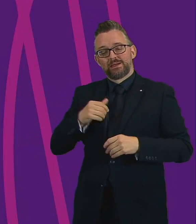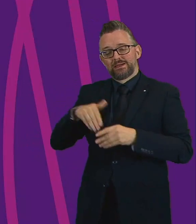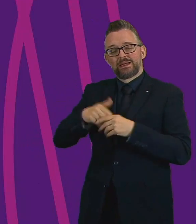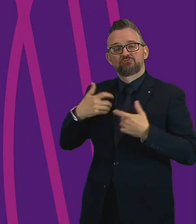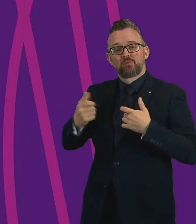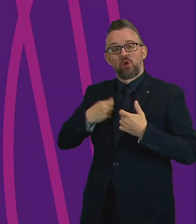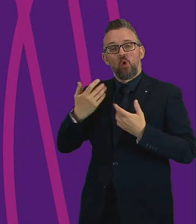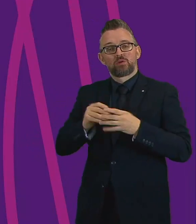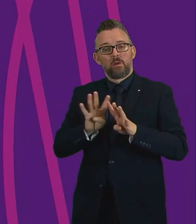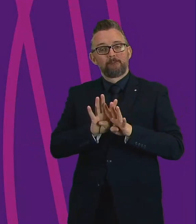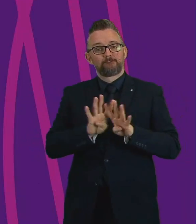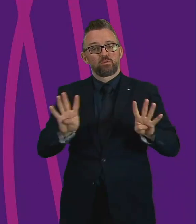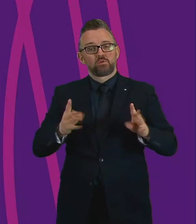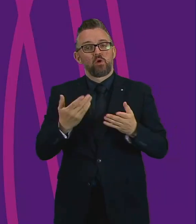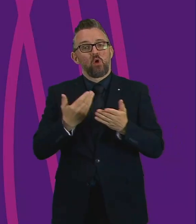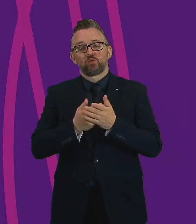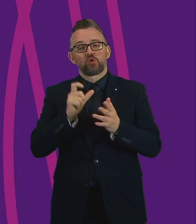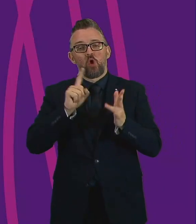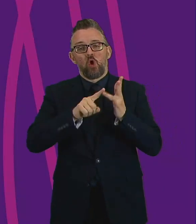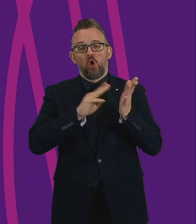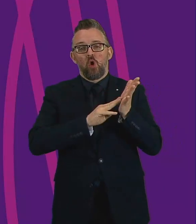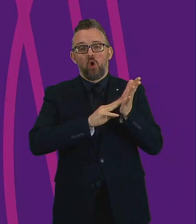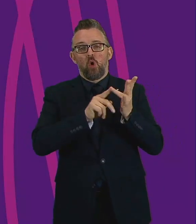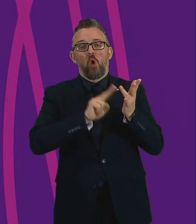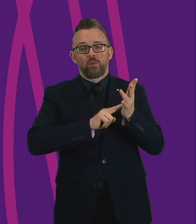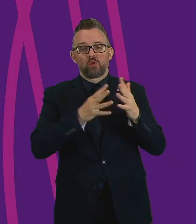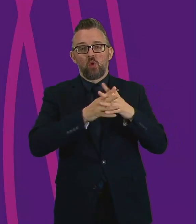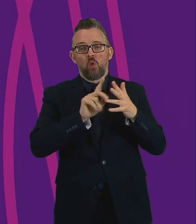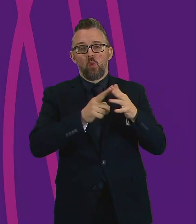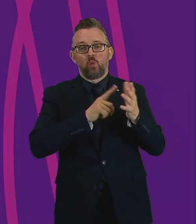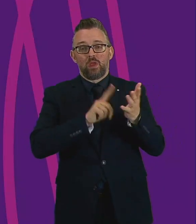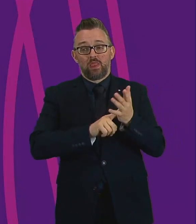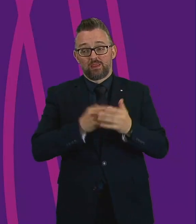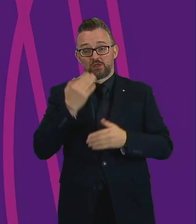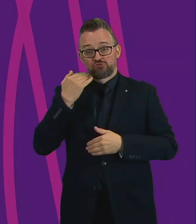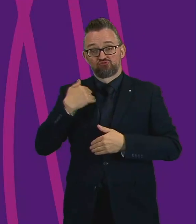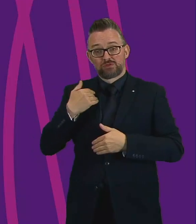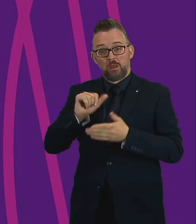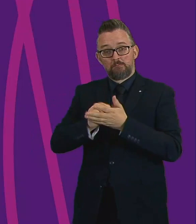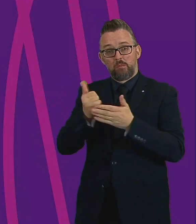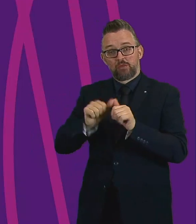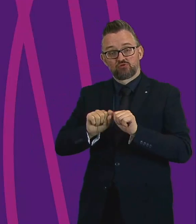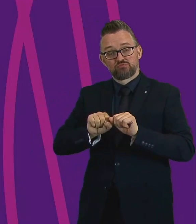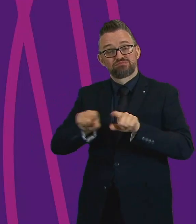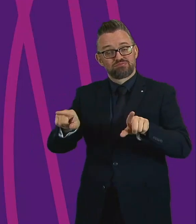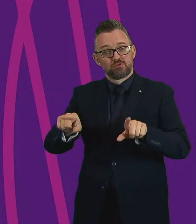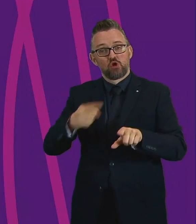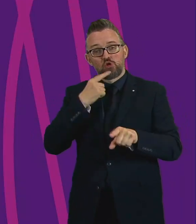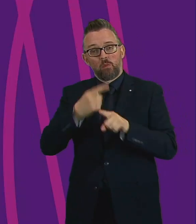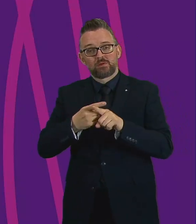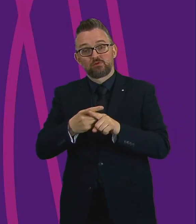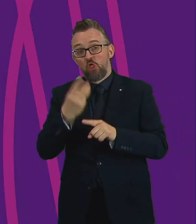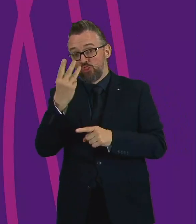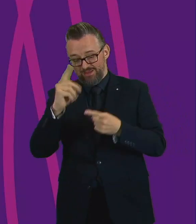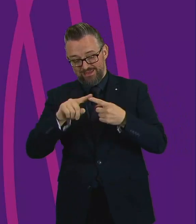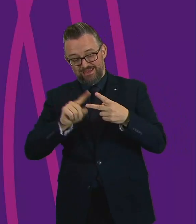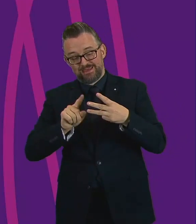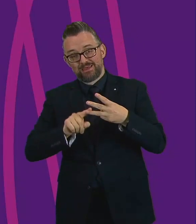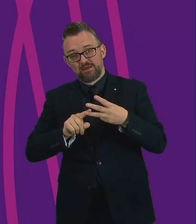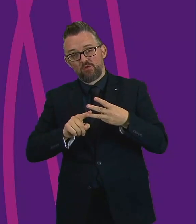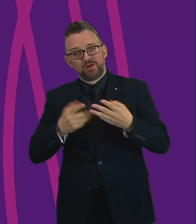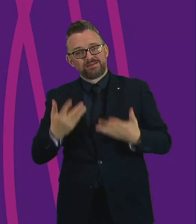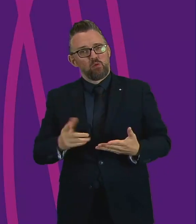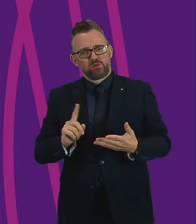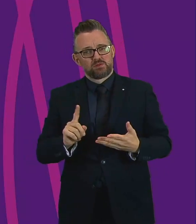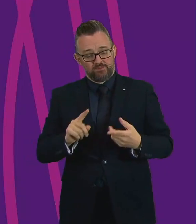board of Commonweal, and in a recent publication they made 3 suggestions for the here and now. The first 2